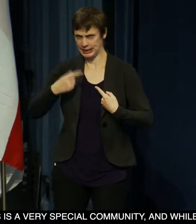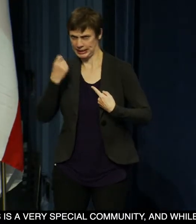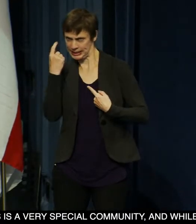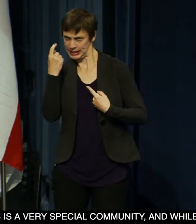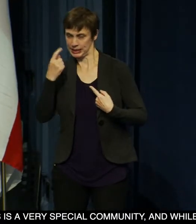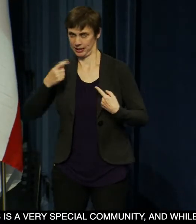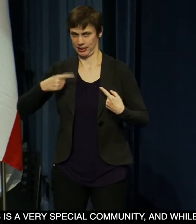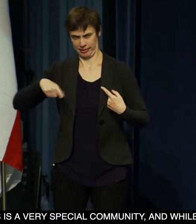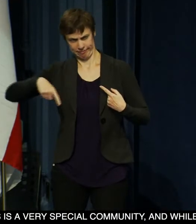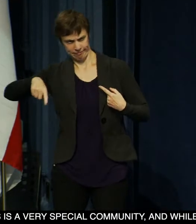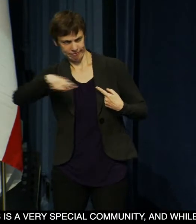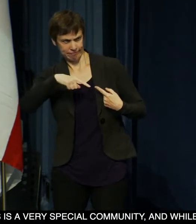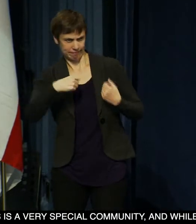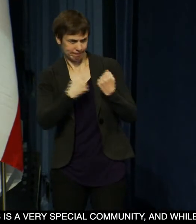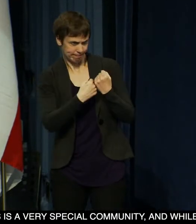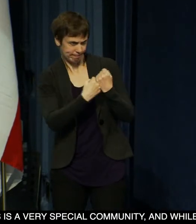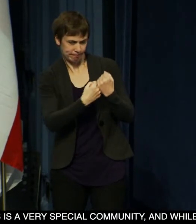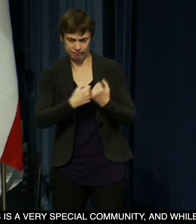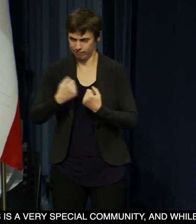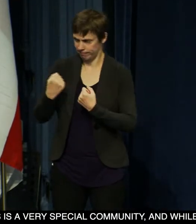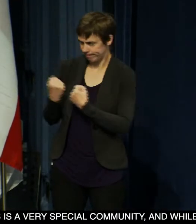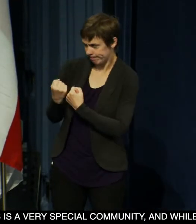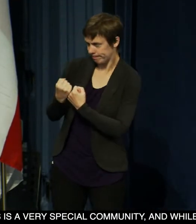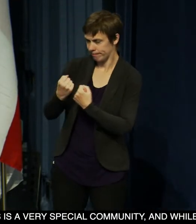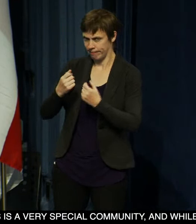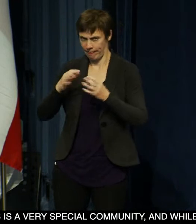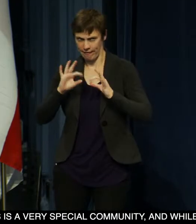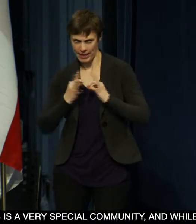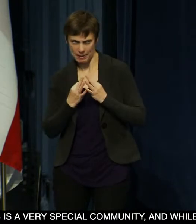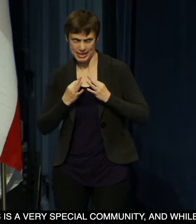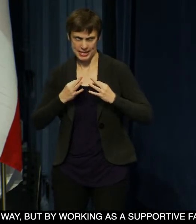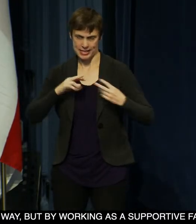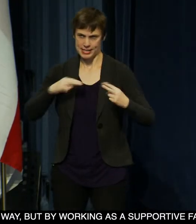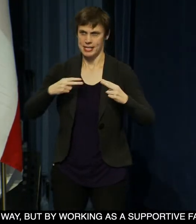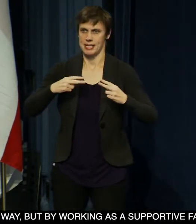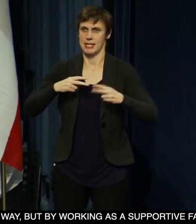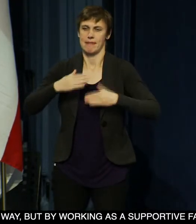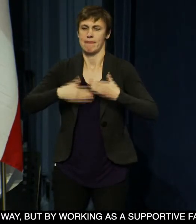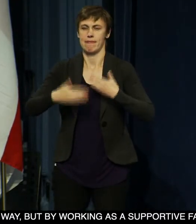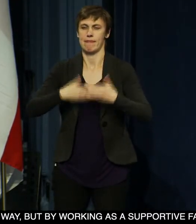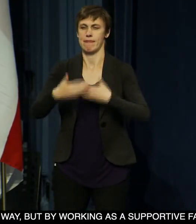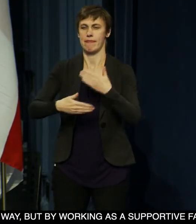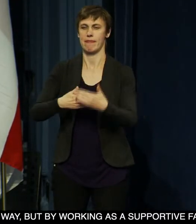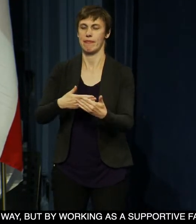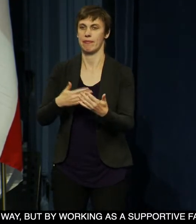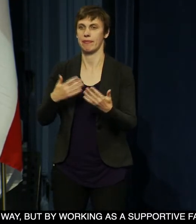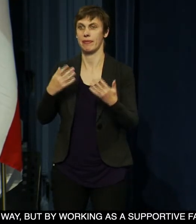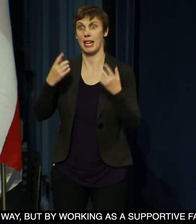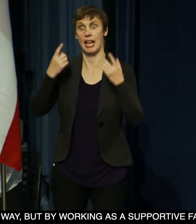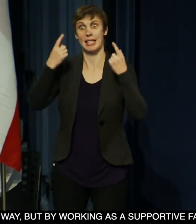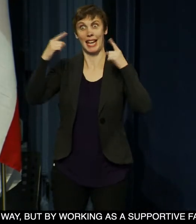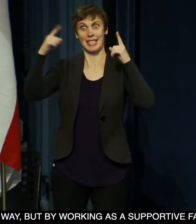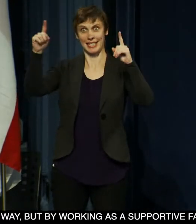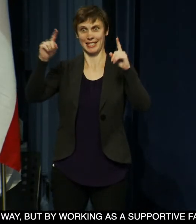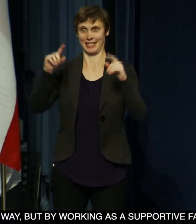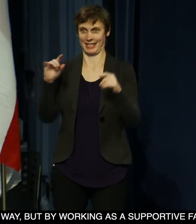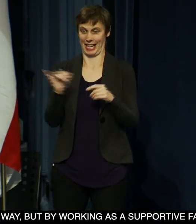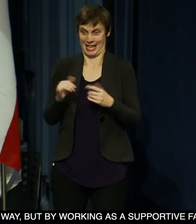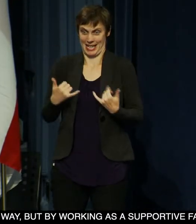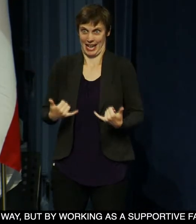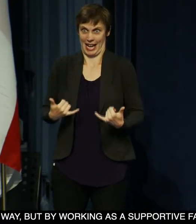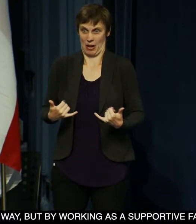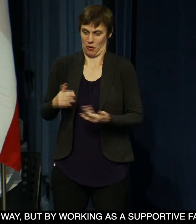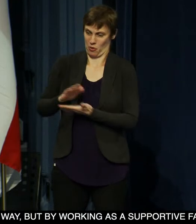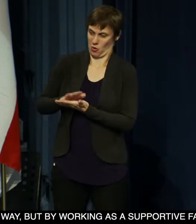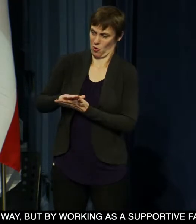it makes the successes that we see at the end of the year, especially this time of the end of the year at the academic end, so